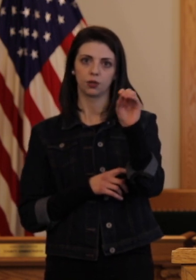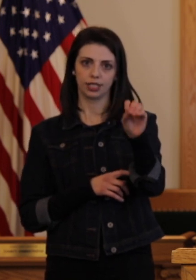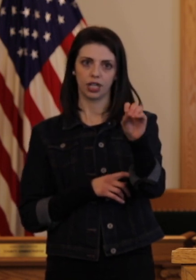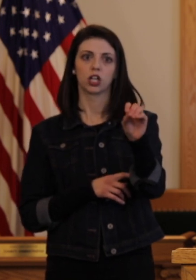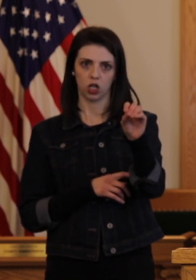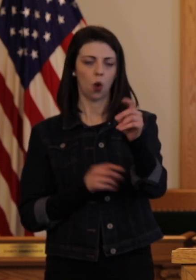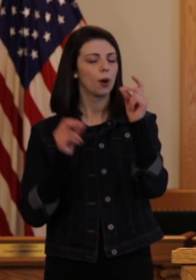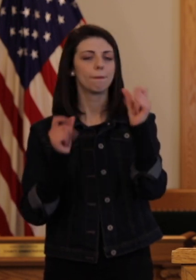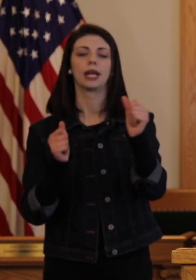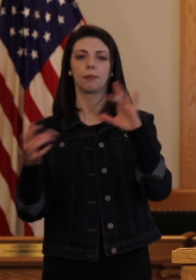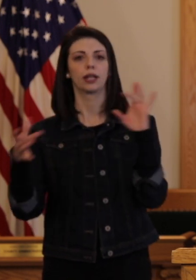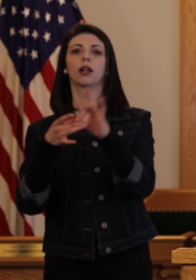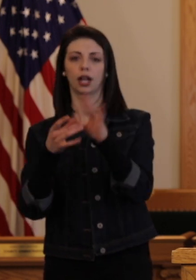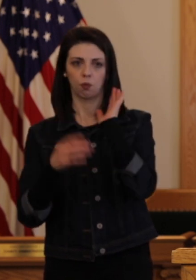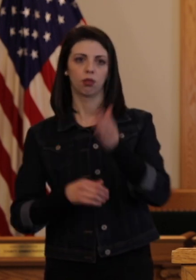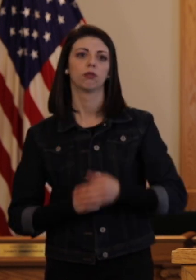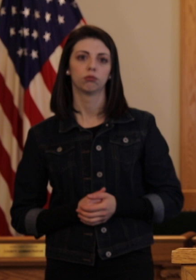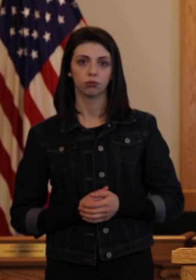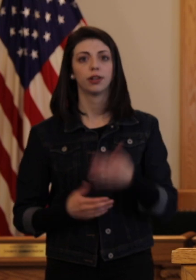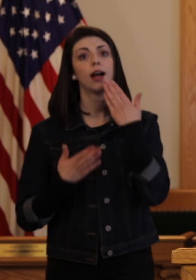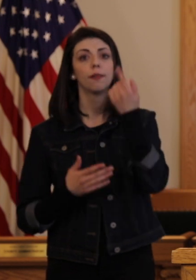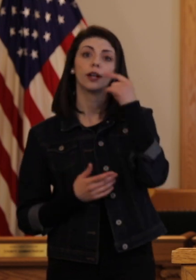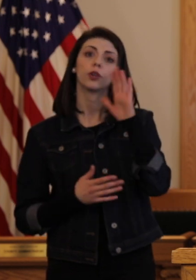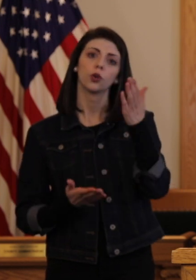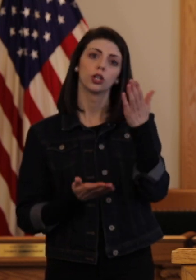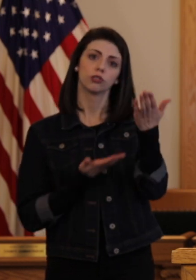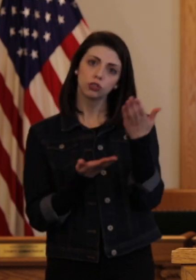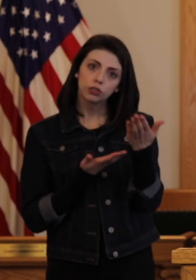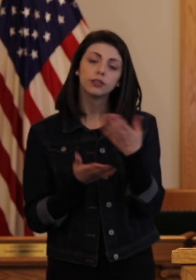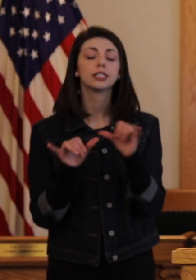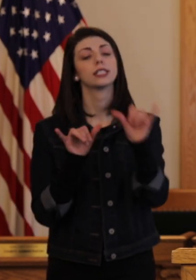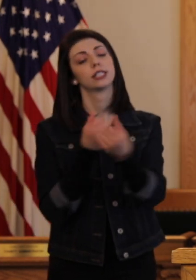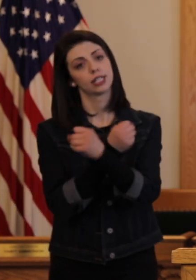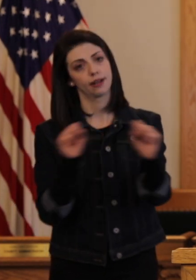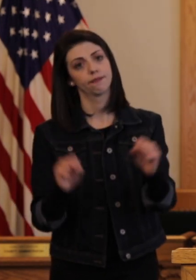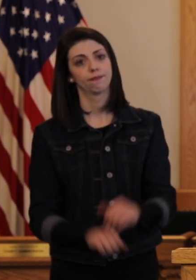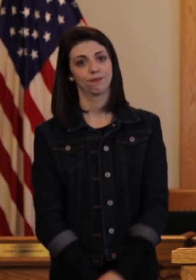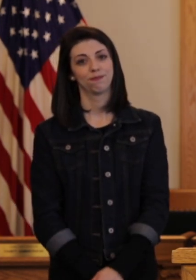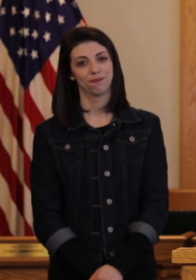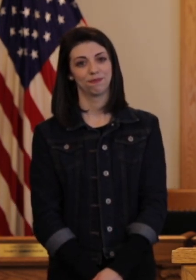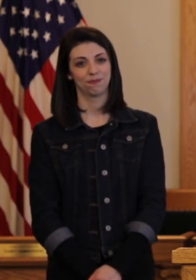1-800-827-1000 to be immediately connected. Thank you for your service and stay safe.